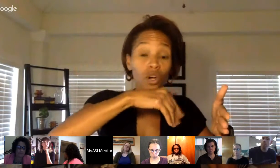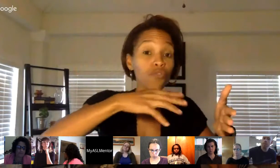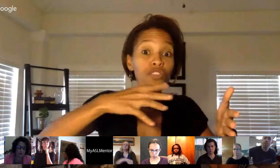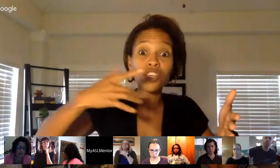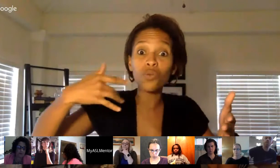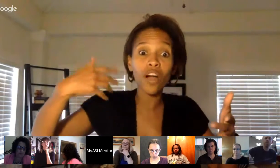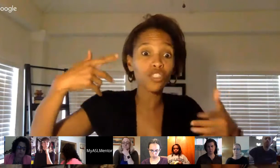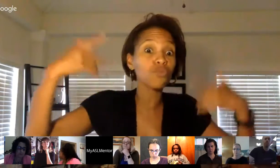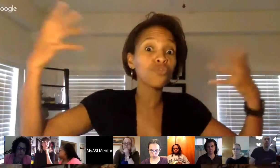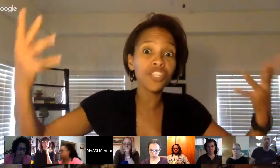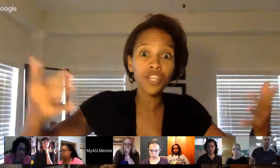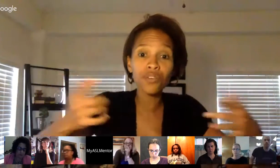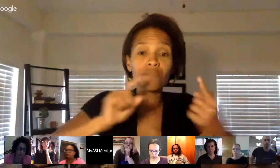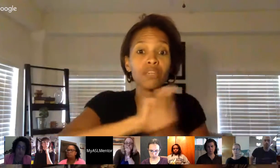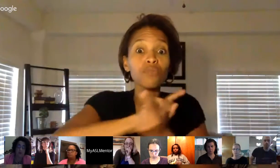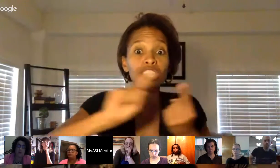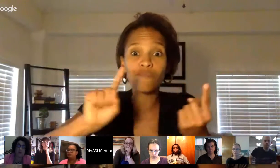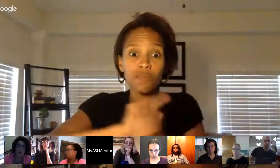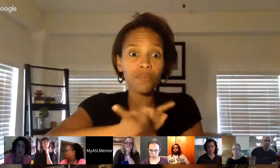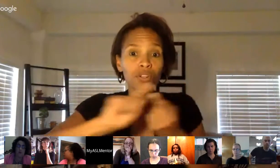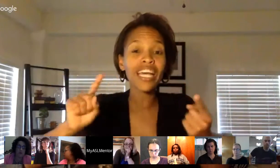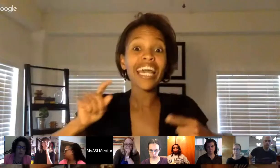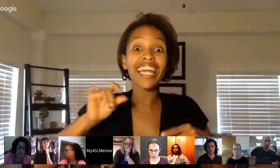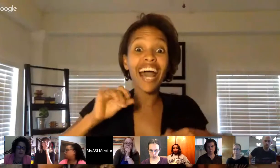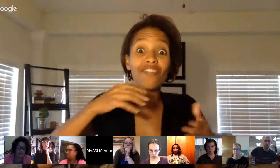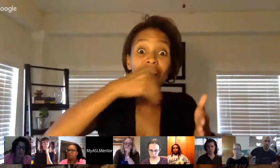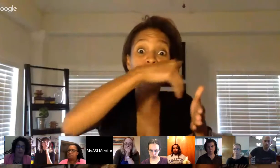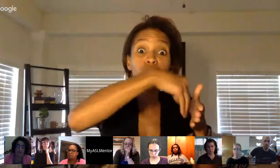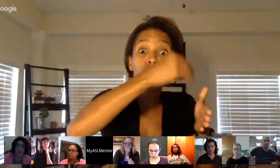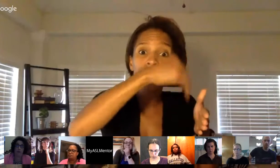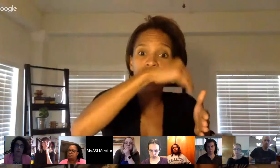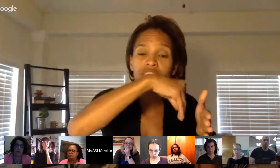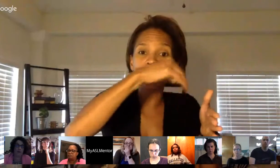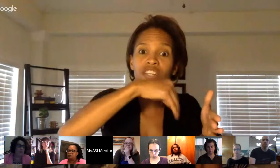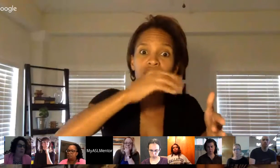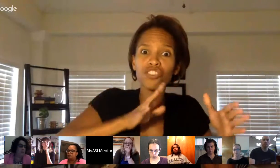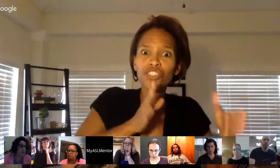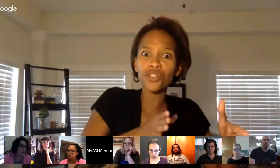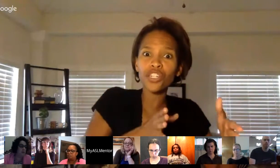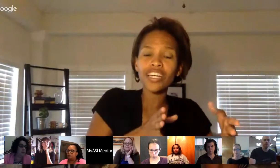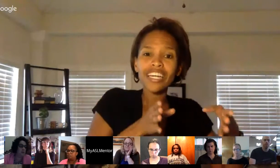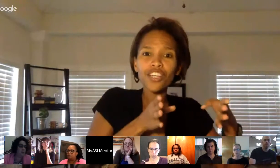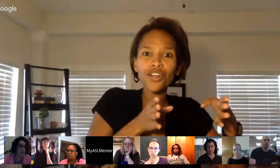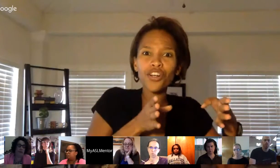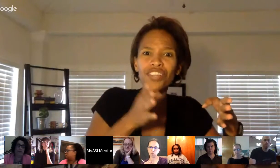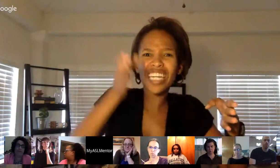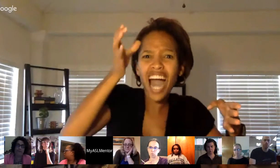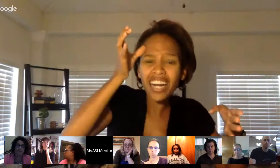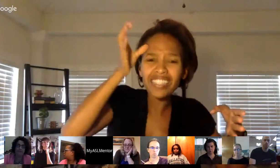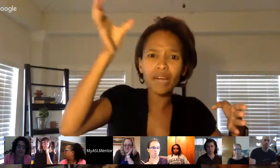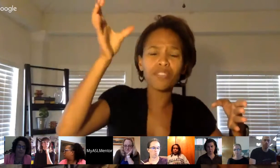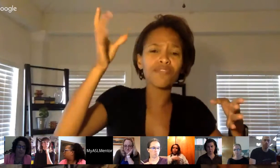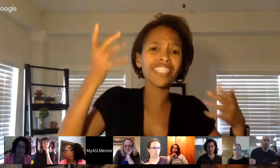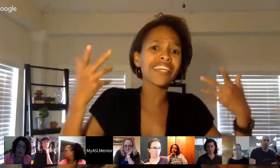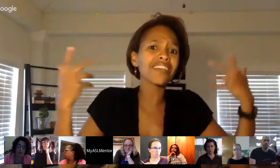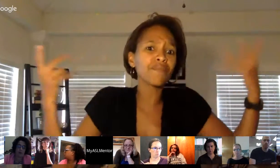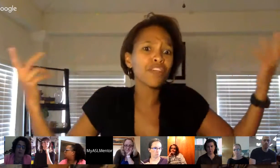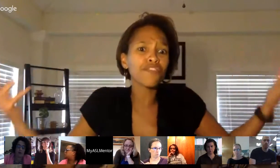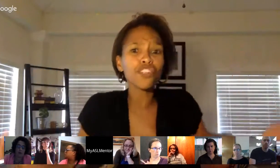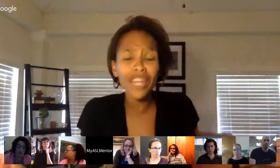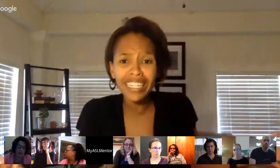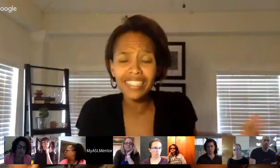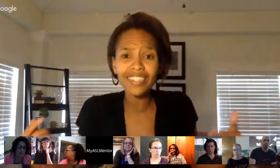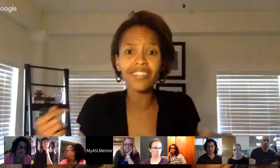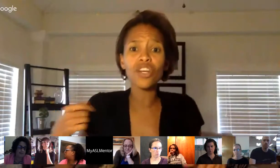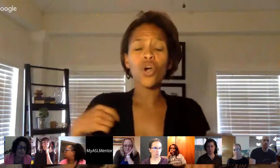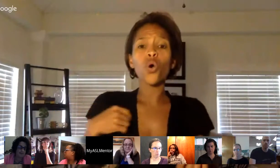options, and hopefully you'll watch more videos and meet more deaf people and have even more things to fill into the concept of taking something